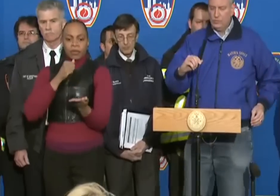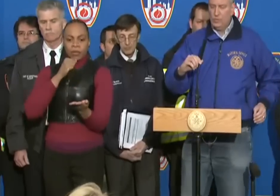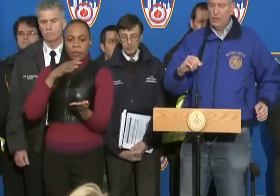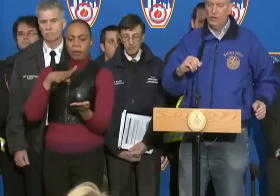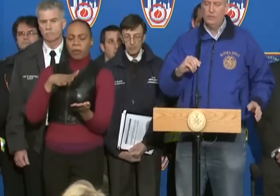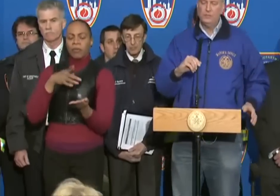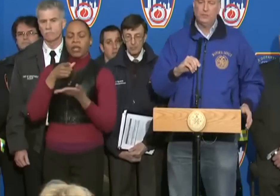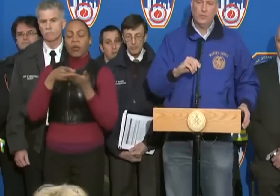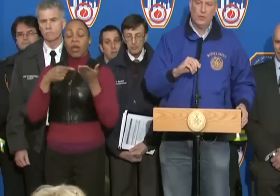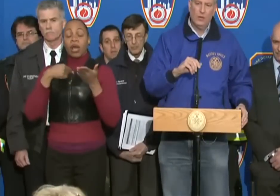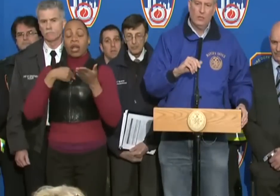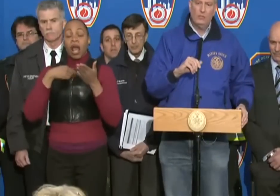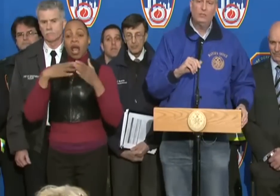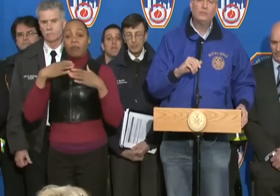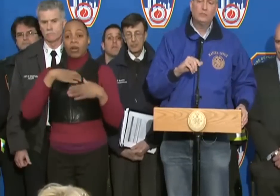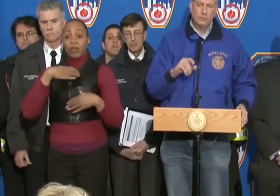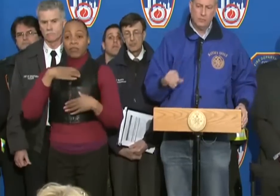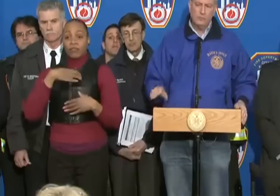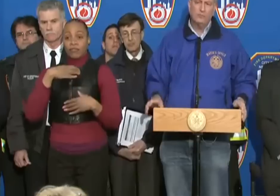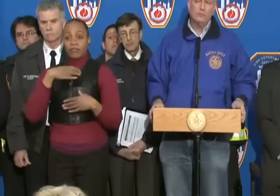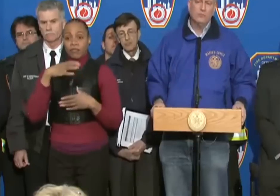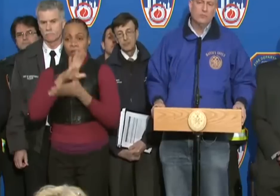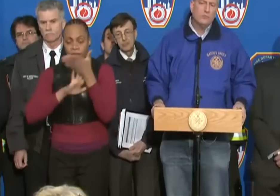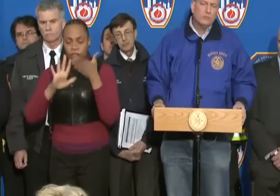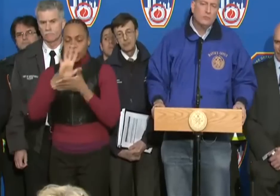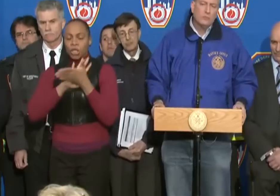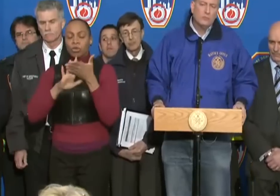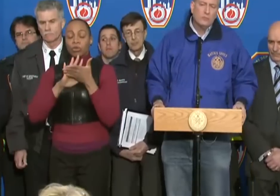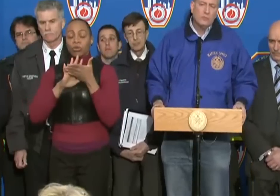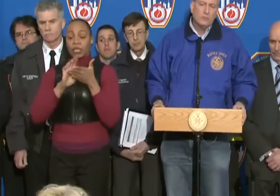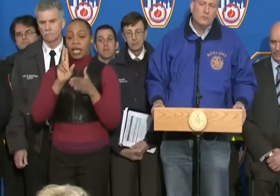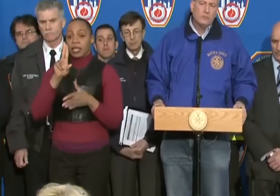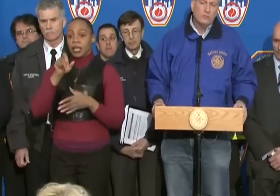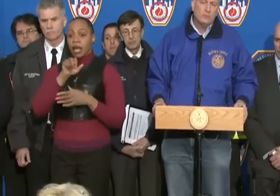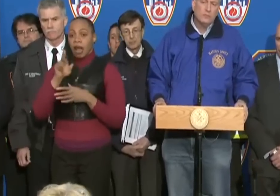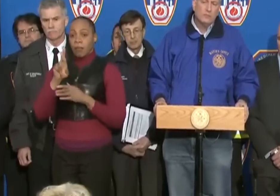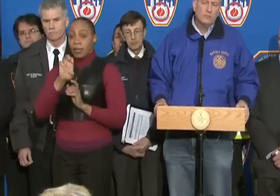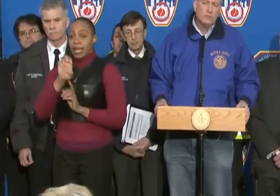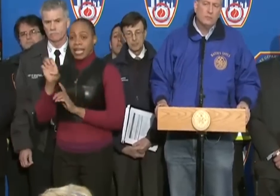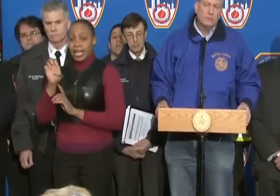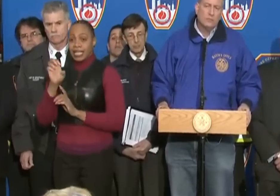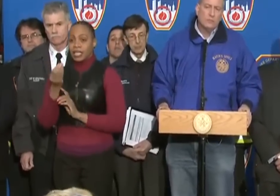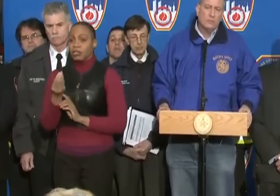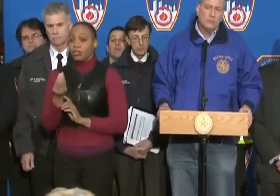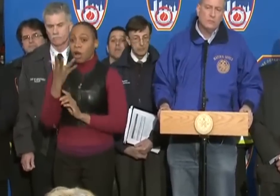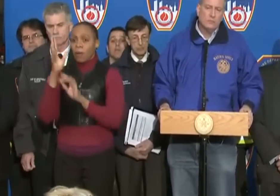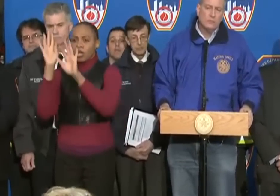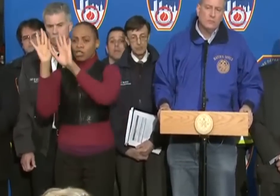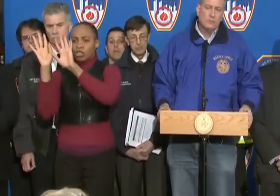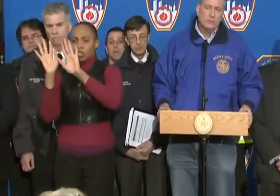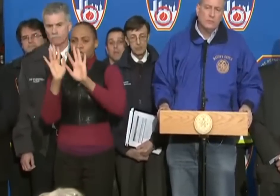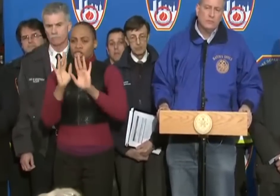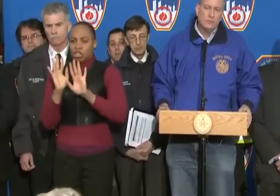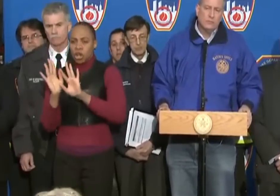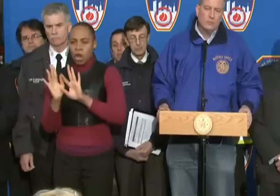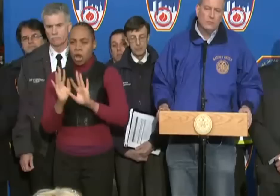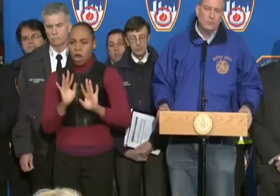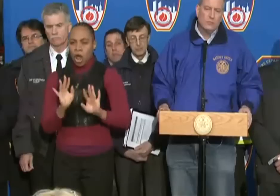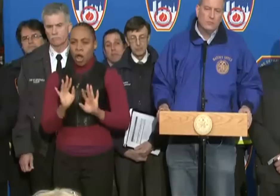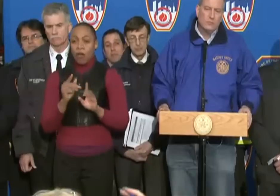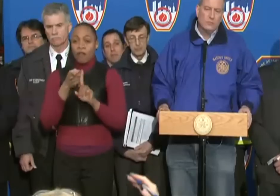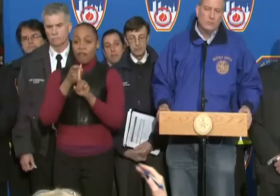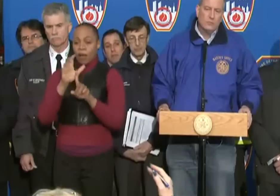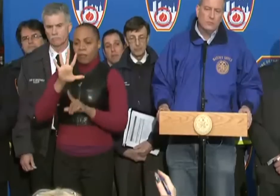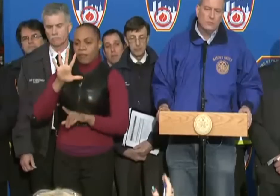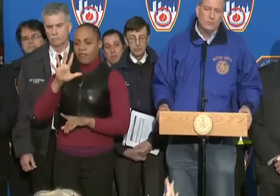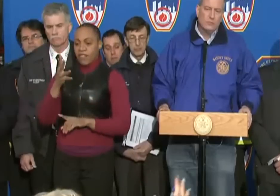confused about is this. I went to the Upper East Side today, and I can tell you that there's plenty of snow on all the main thoroughfares from Fifth